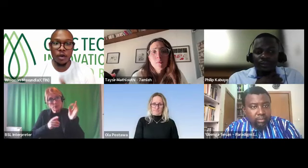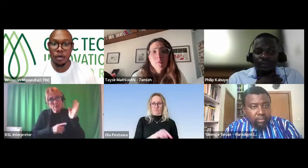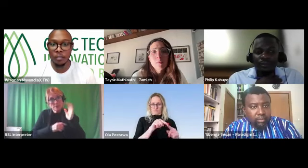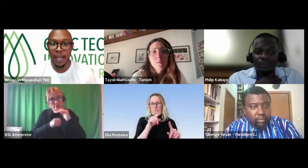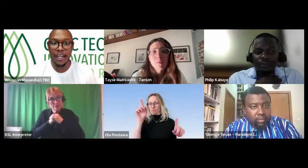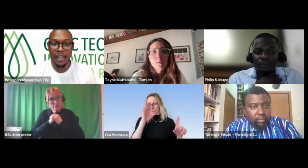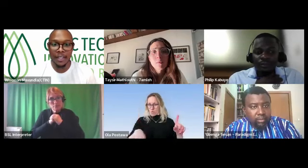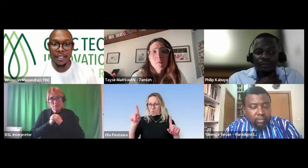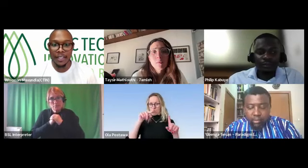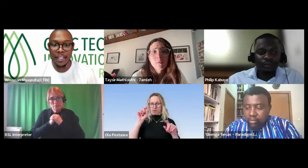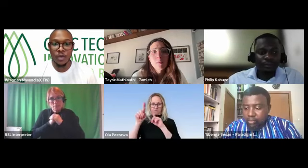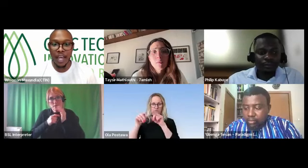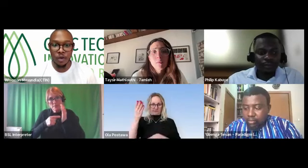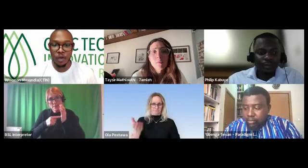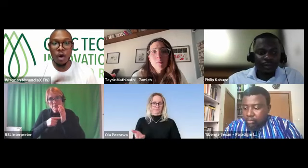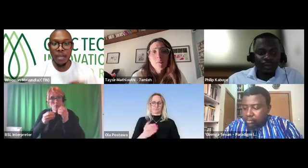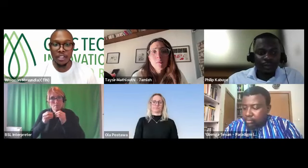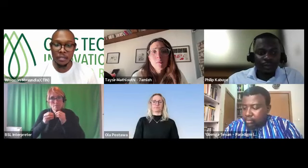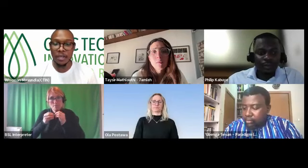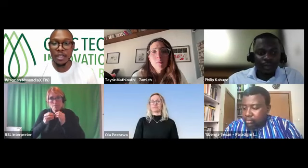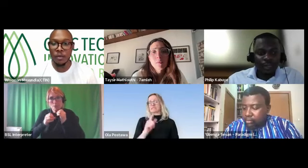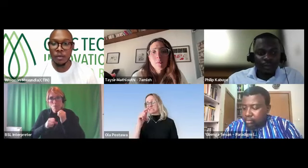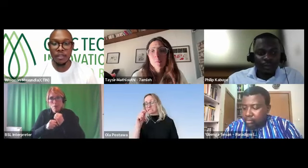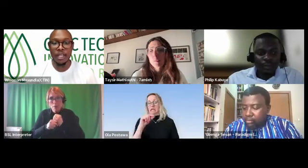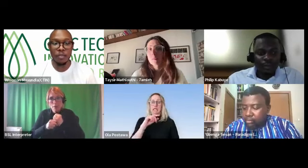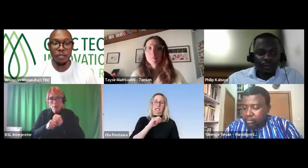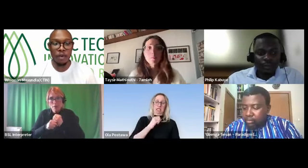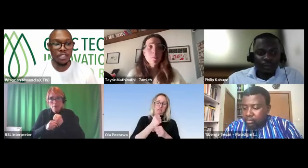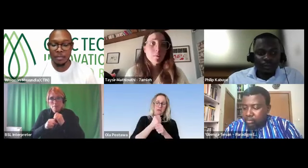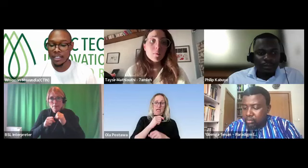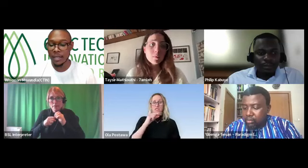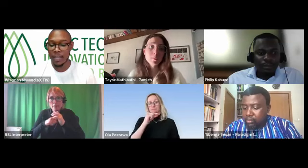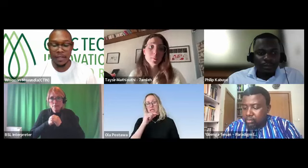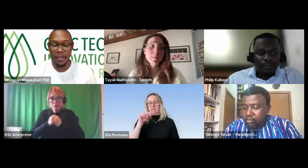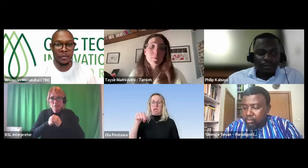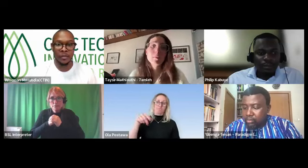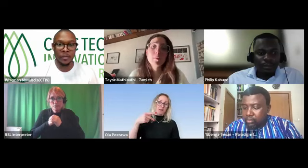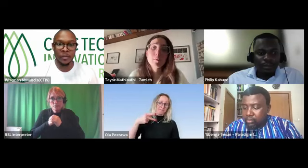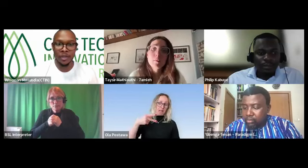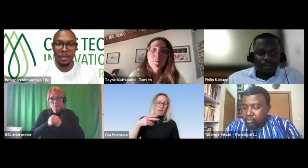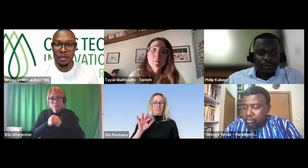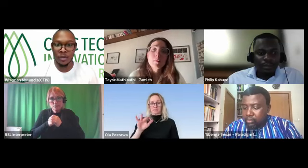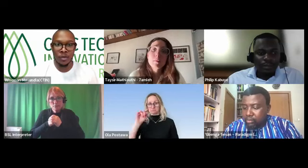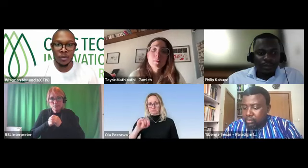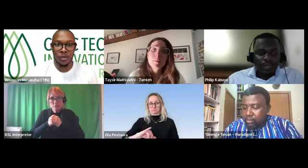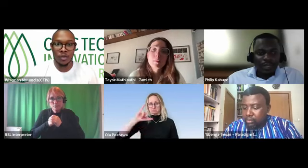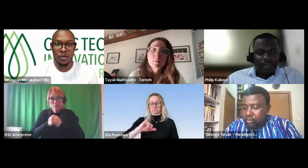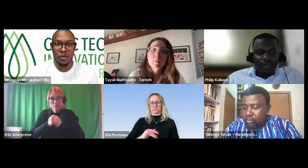well, Taysir or Gbenga, that you had, or a comment on maybe one of the key points or statements they made?